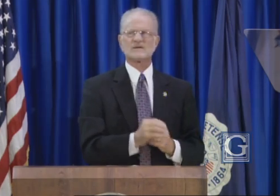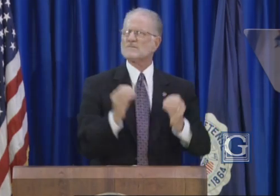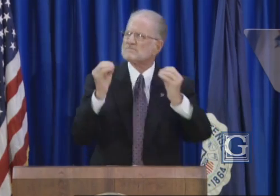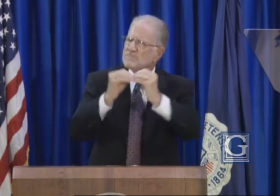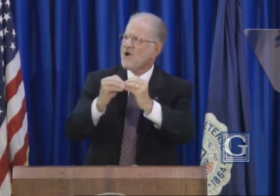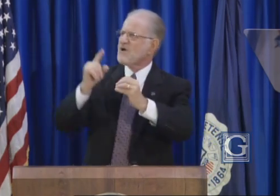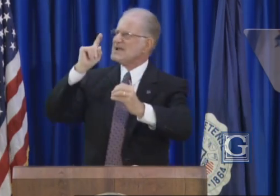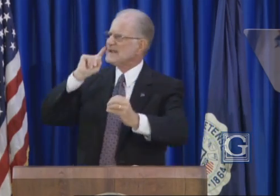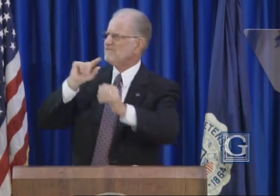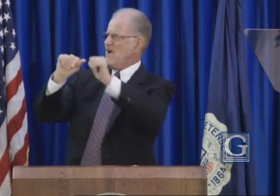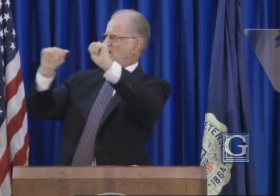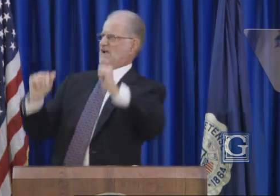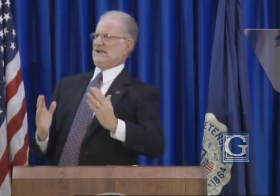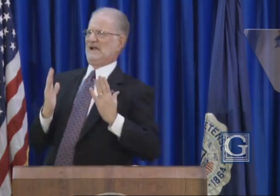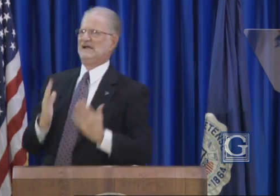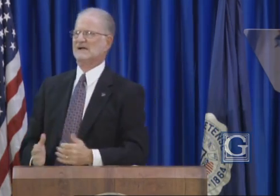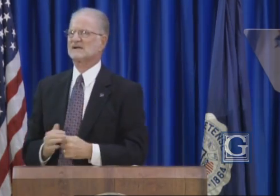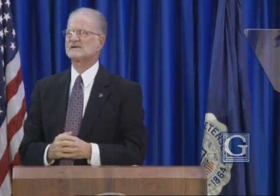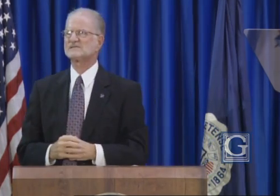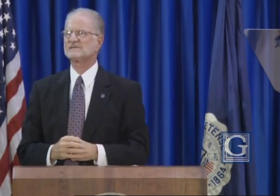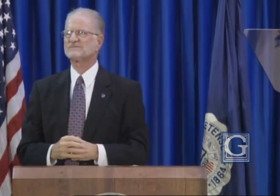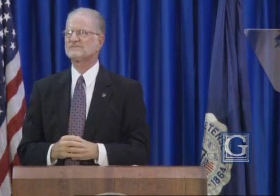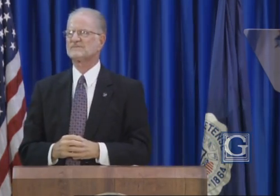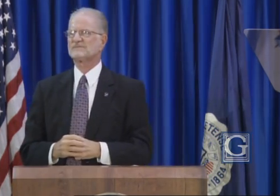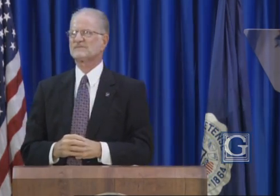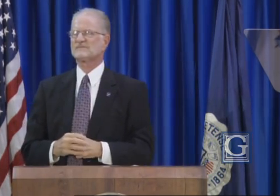people, more deaf architects.